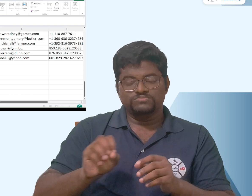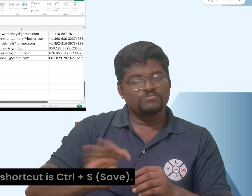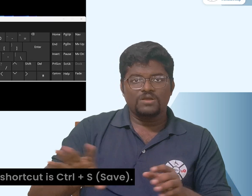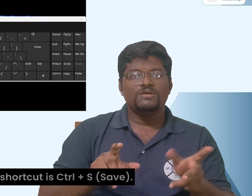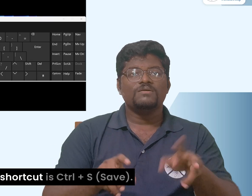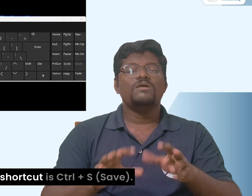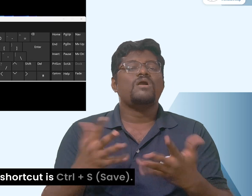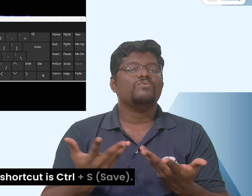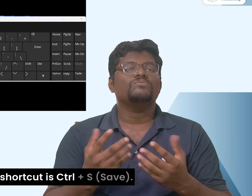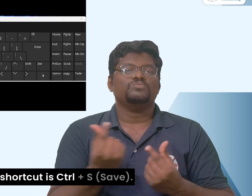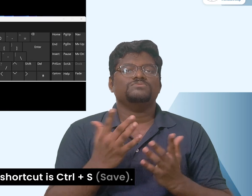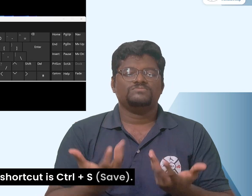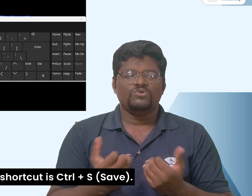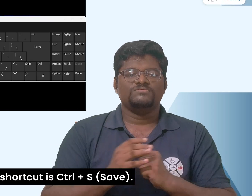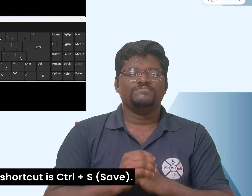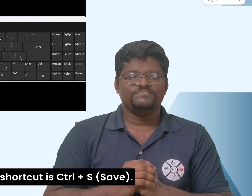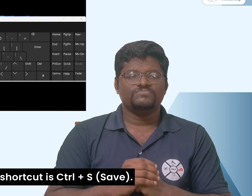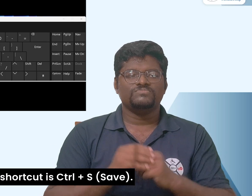But the shortcut is Ctrl+S, save.